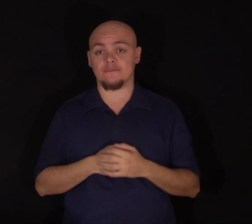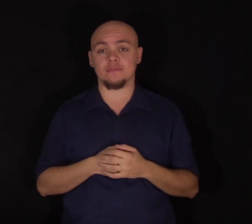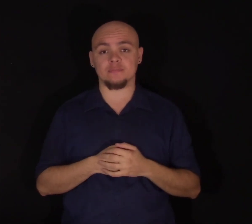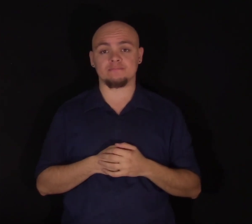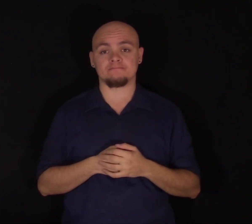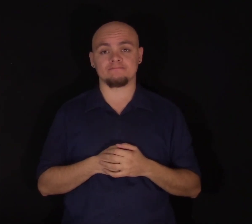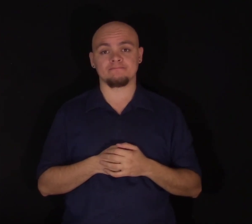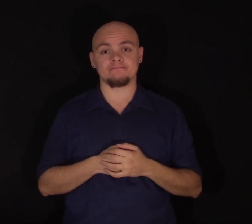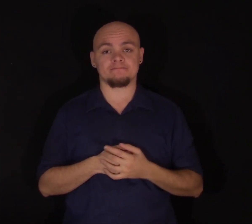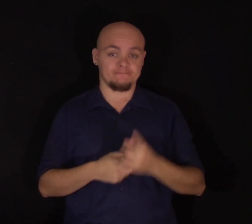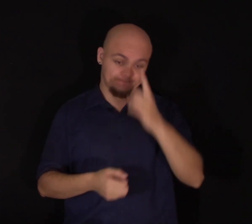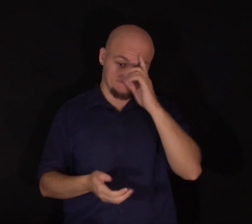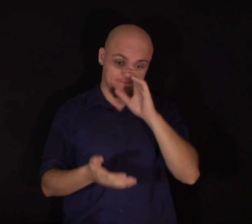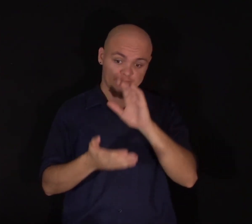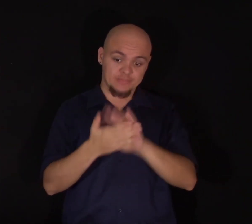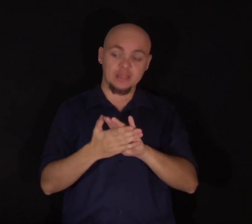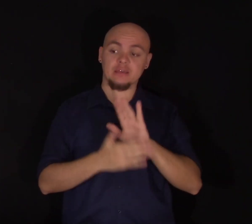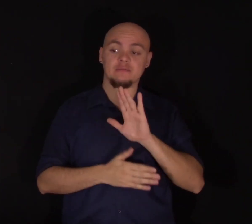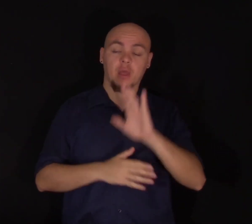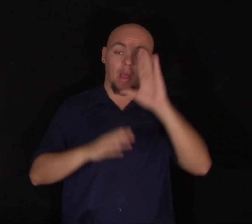I have to believe in hope.